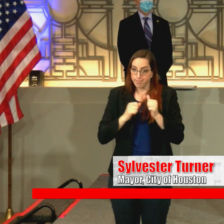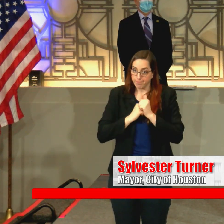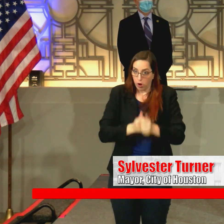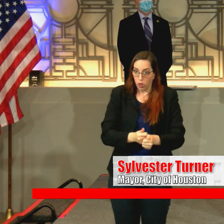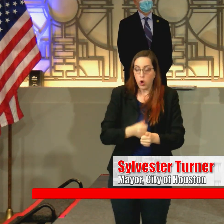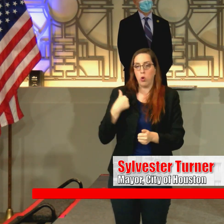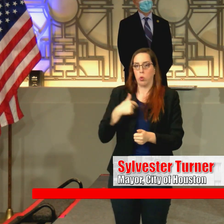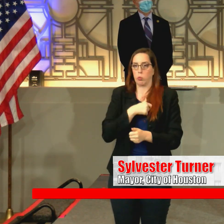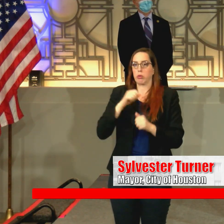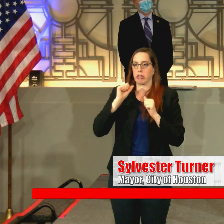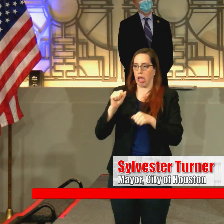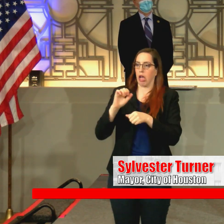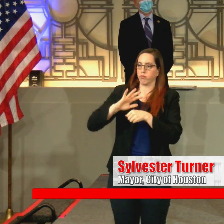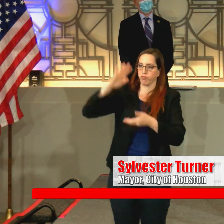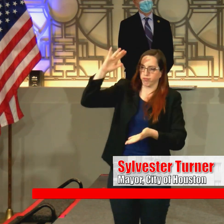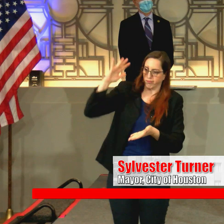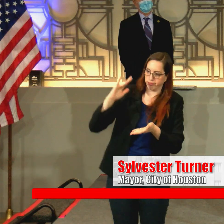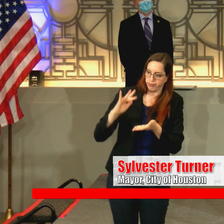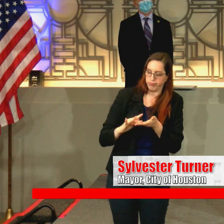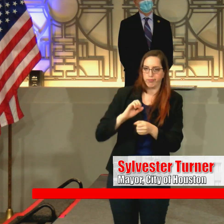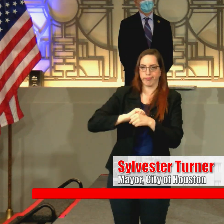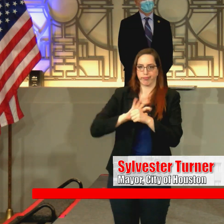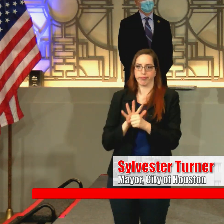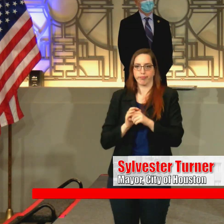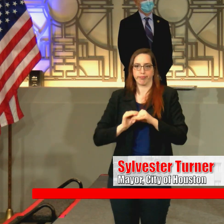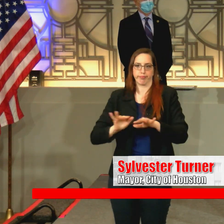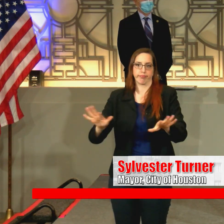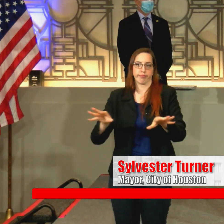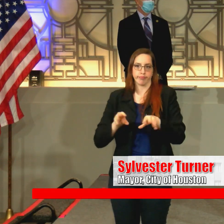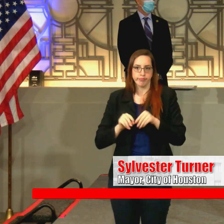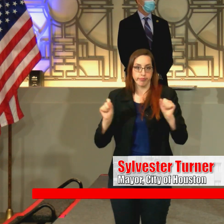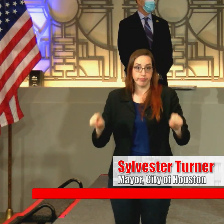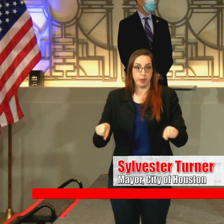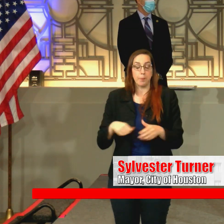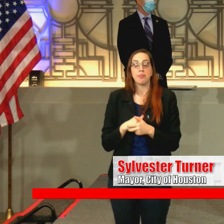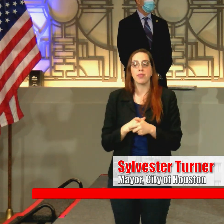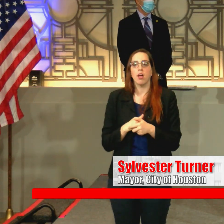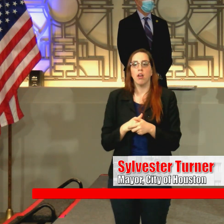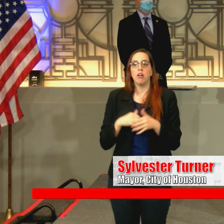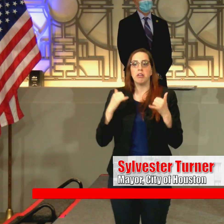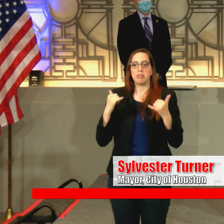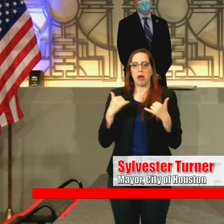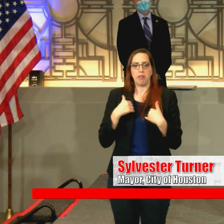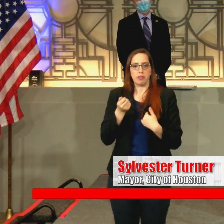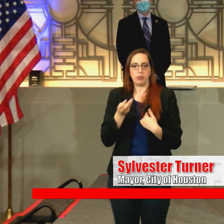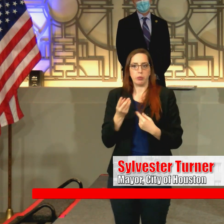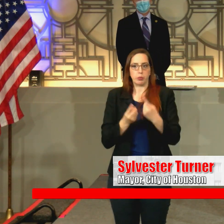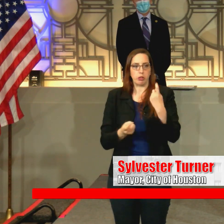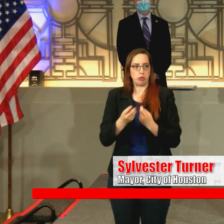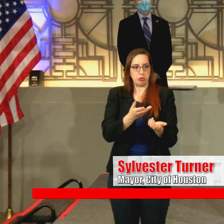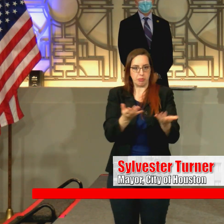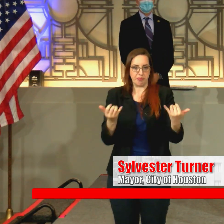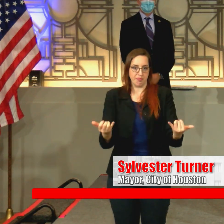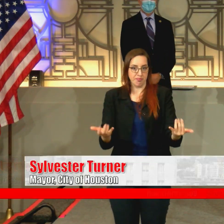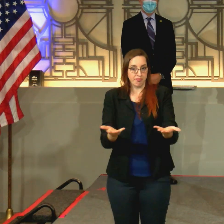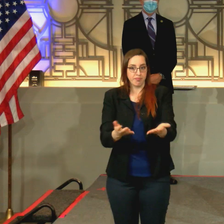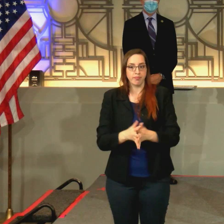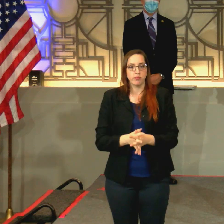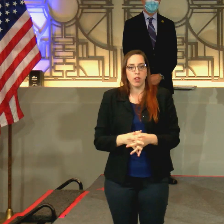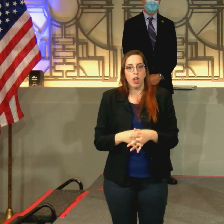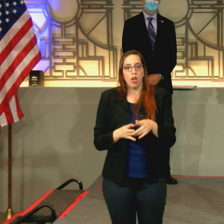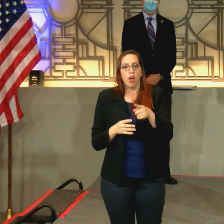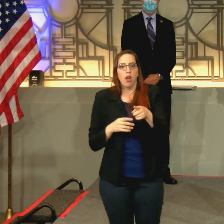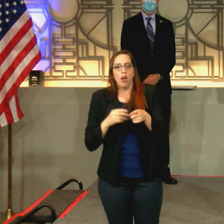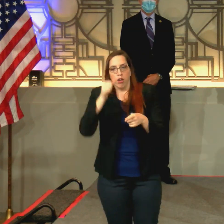of this coronavirus, COVID-19. Now, having said that, we'll take a few questions from you at this time.